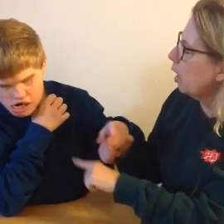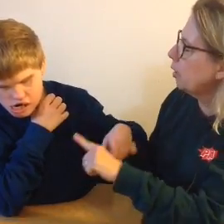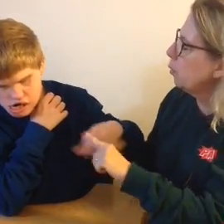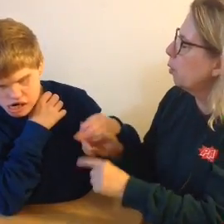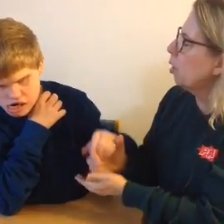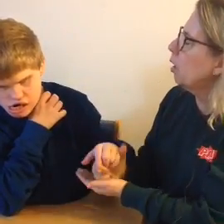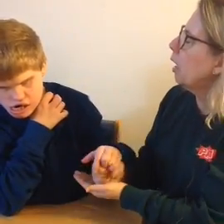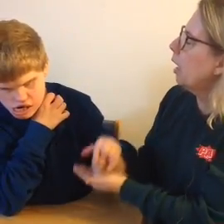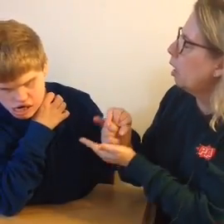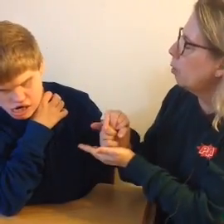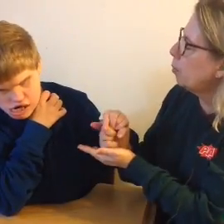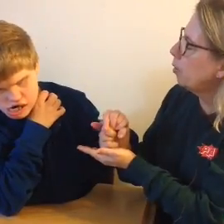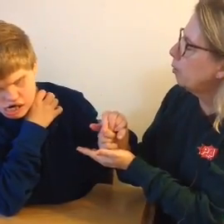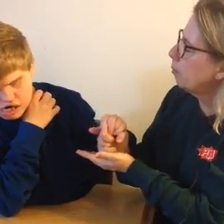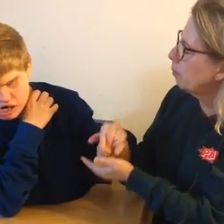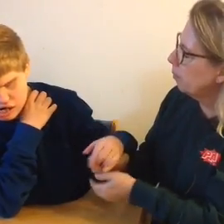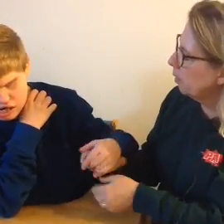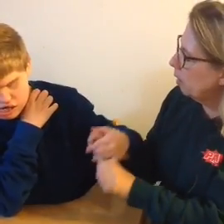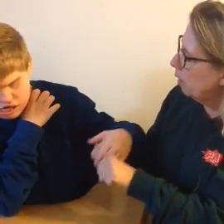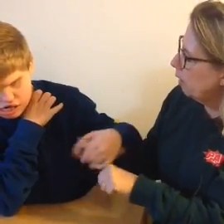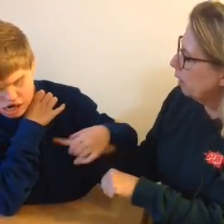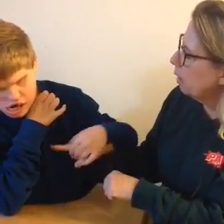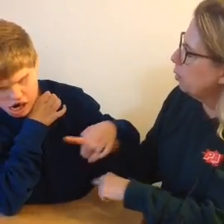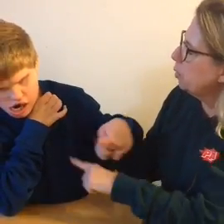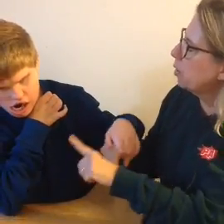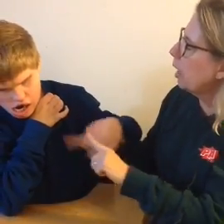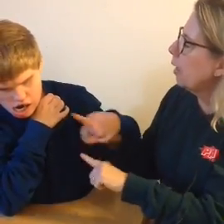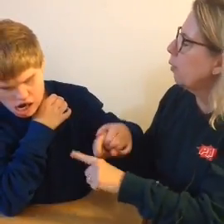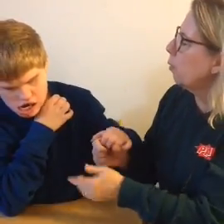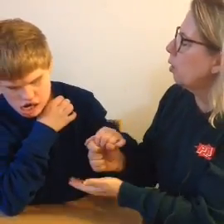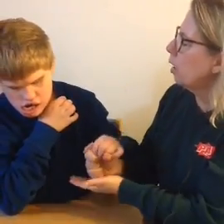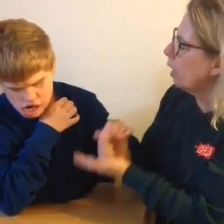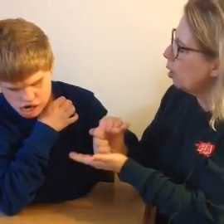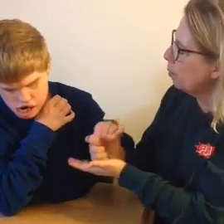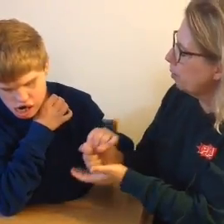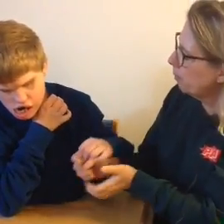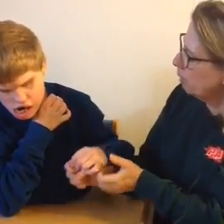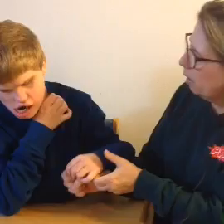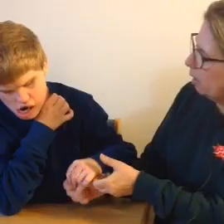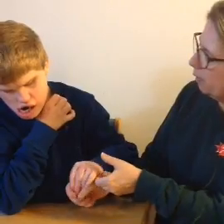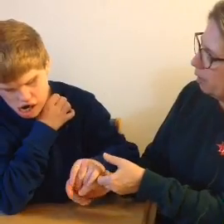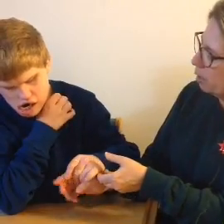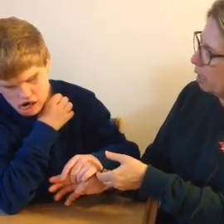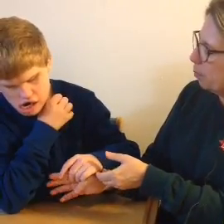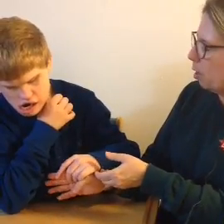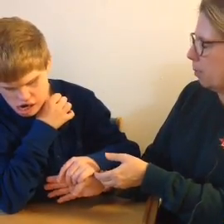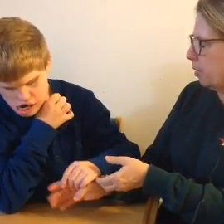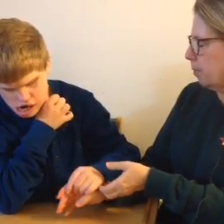the word help? Can you sign the word help? And then I'll kind of prompt him.